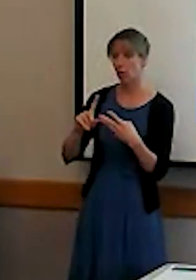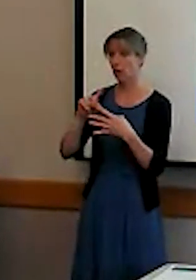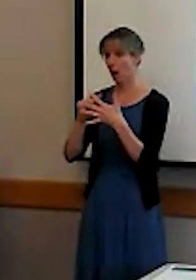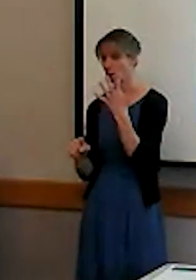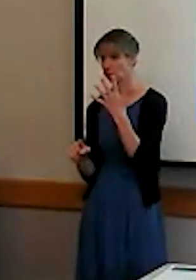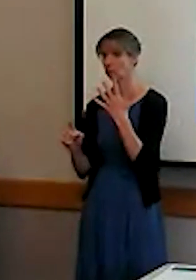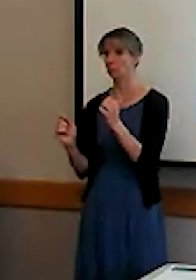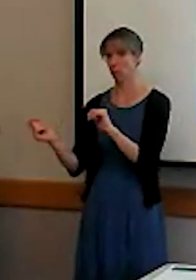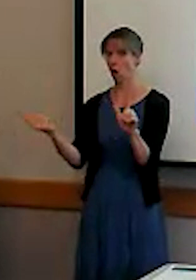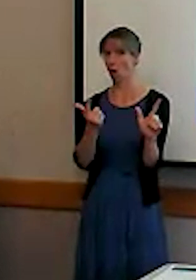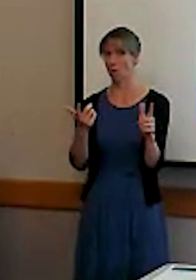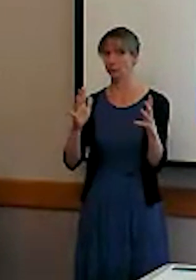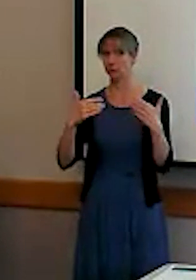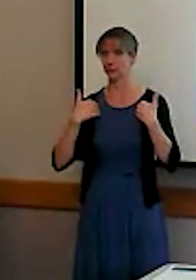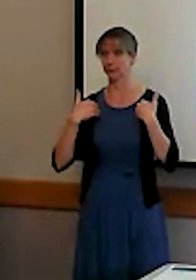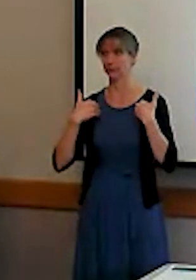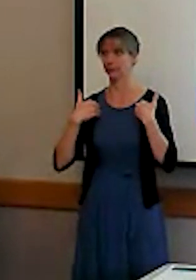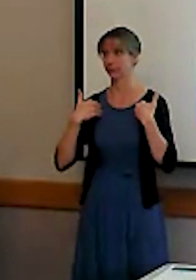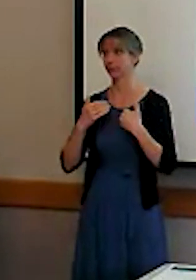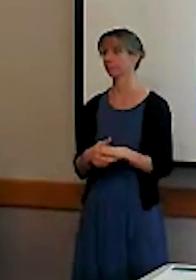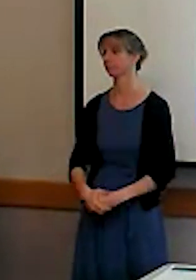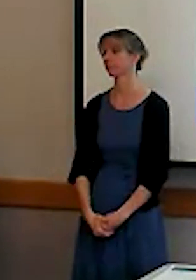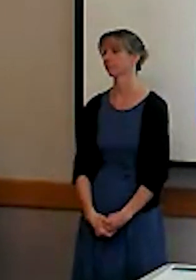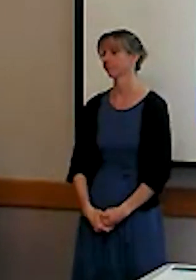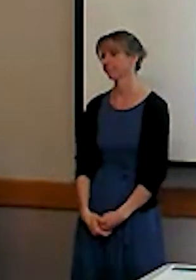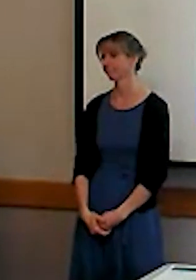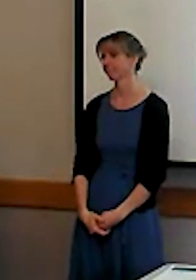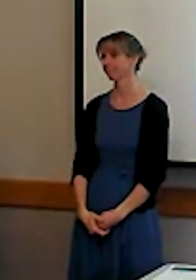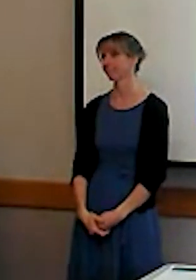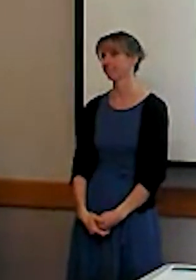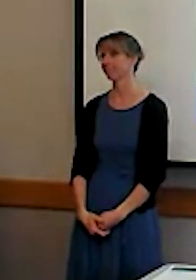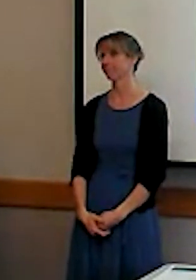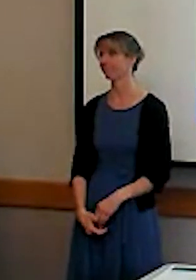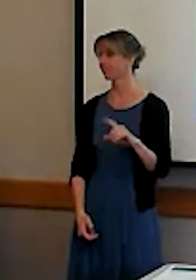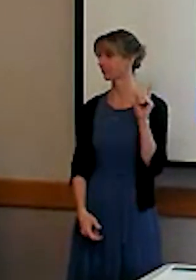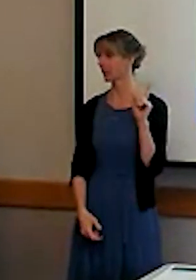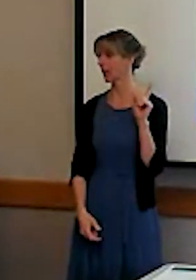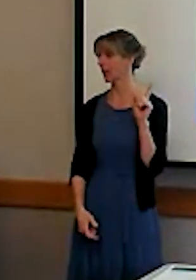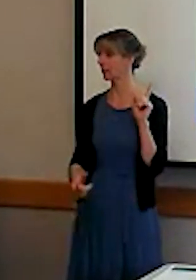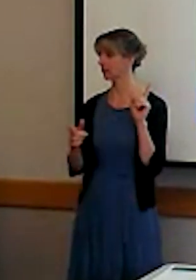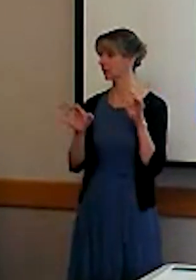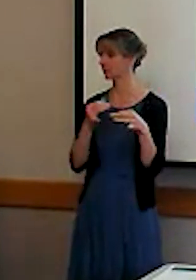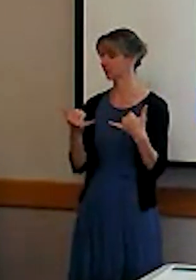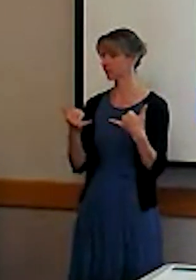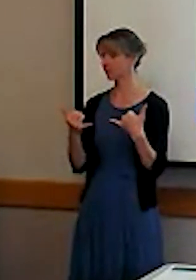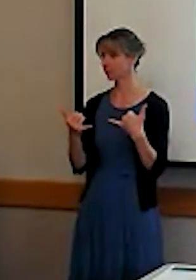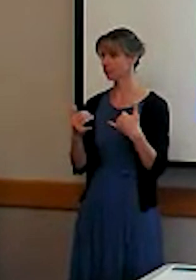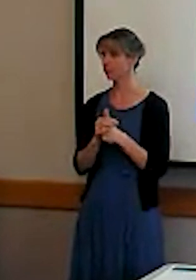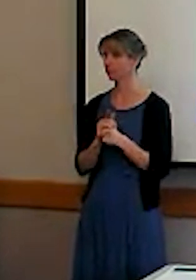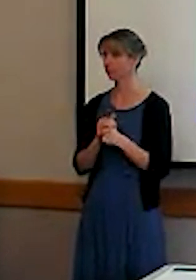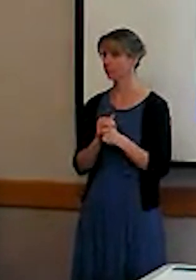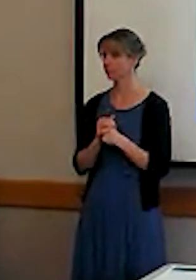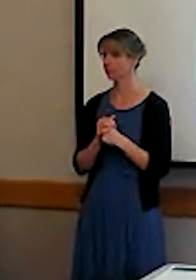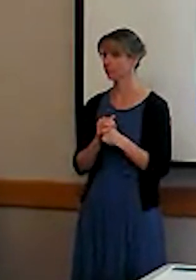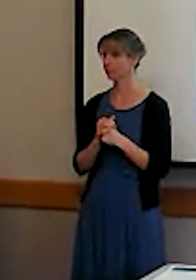the issues that we all have. This one I'm going to go through now